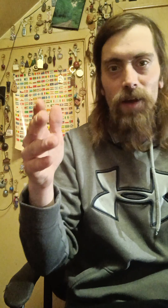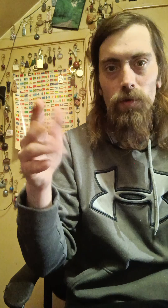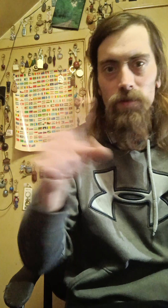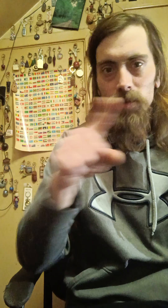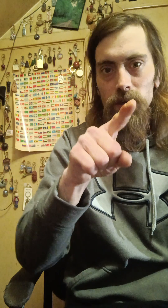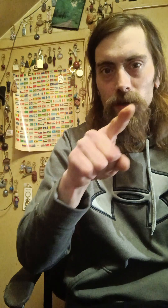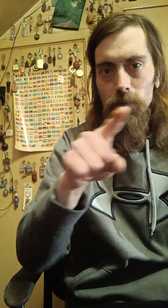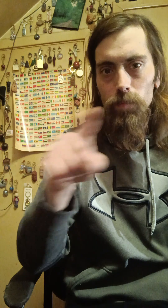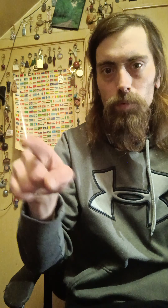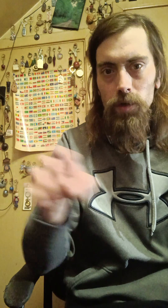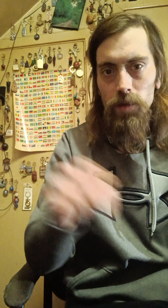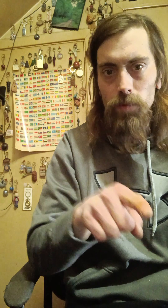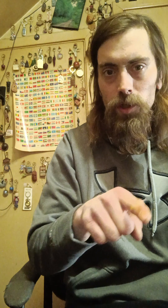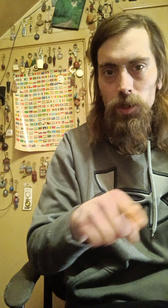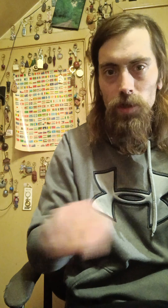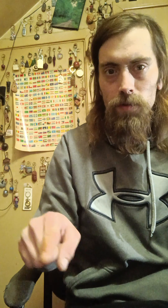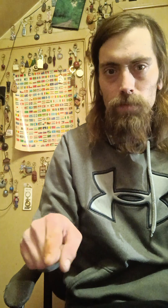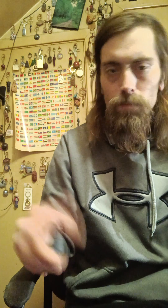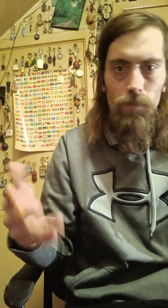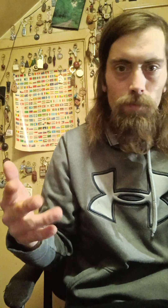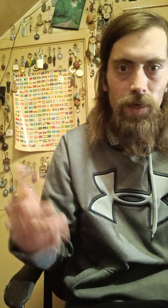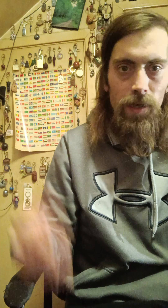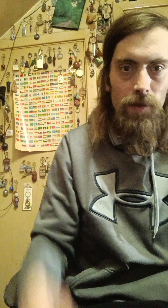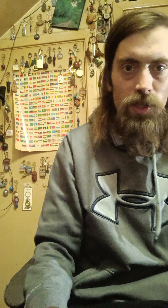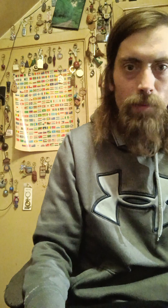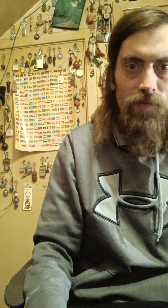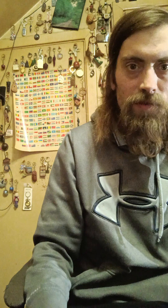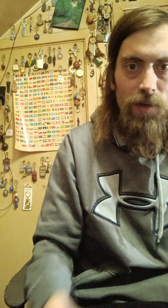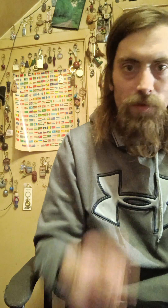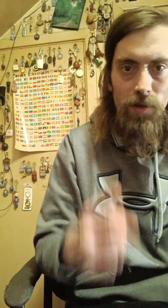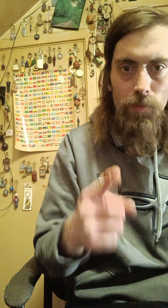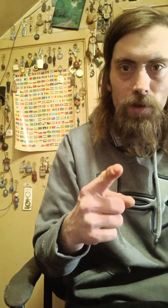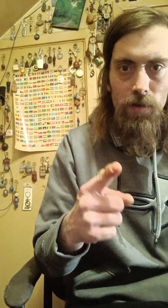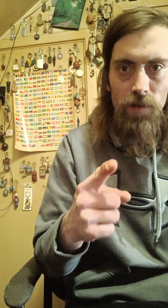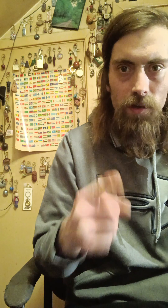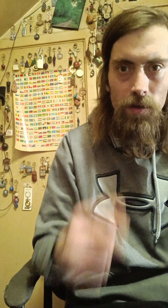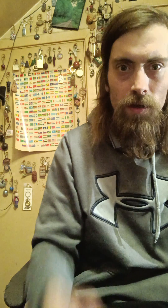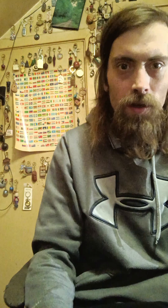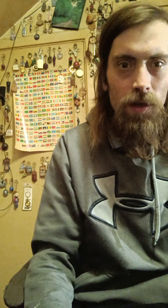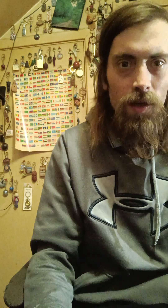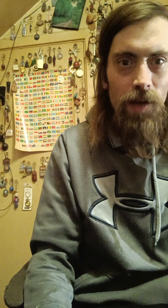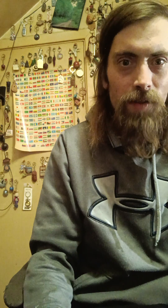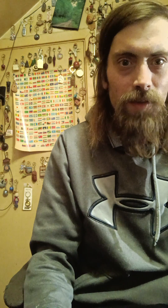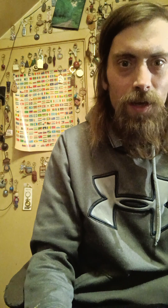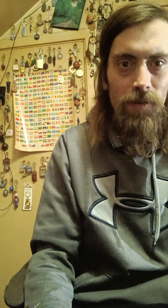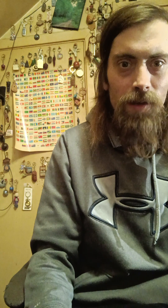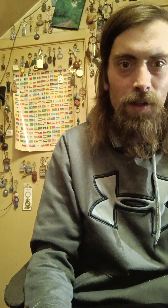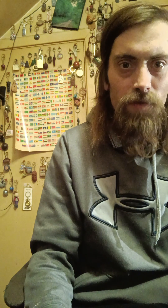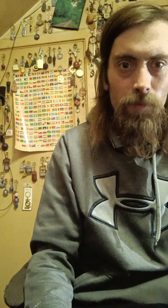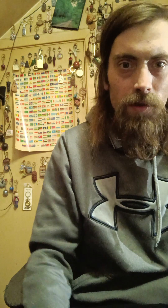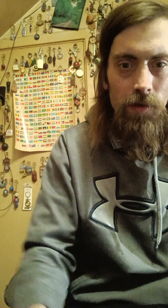or Z, you're pretty much just making the shape of a Z with your pointer finger. And that's the ASL alphabet.